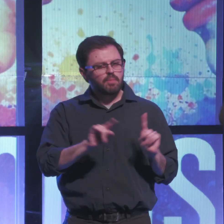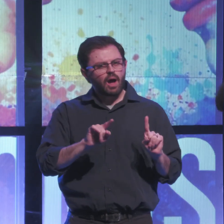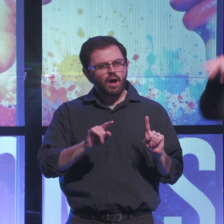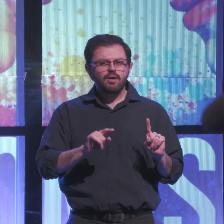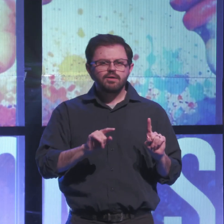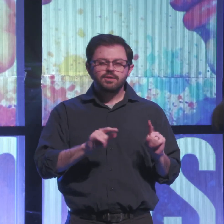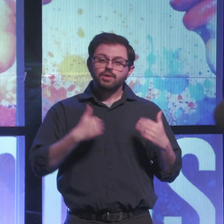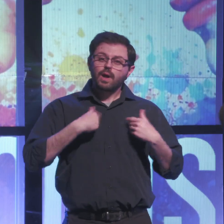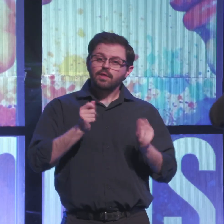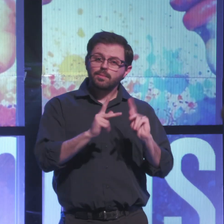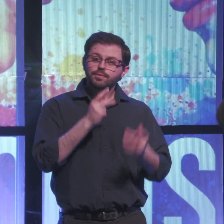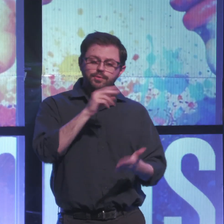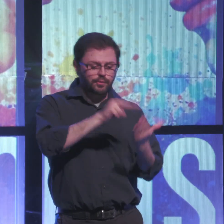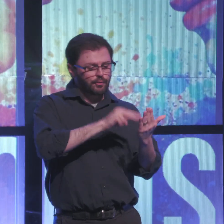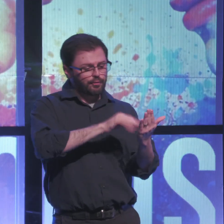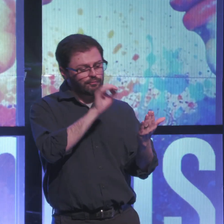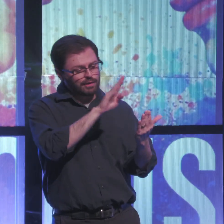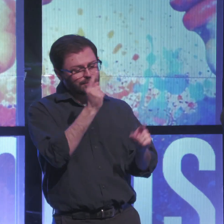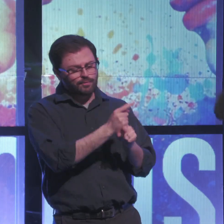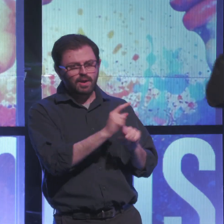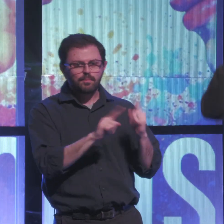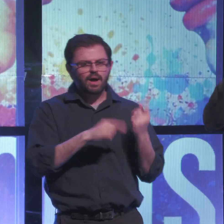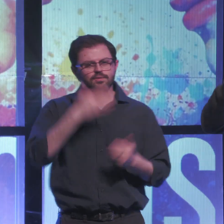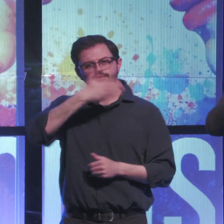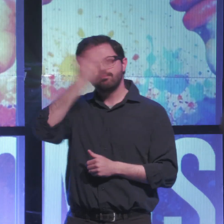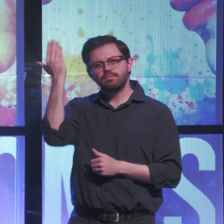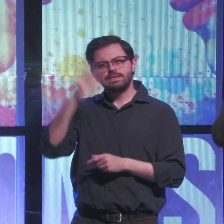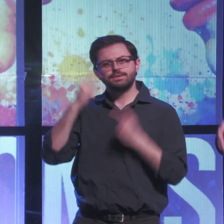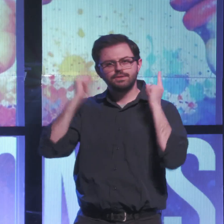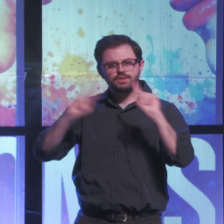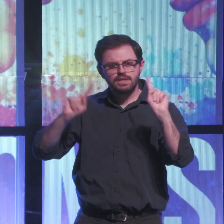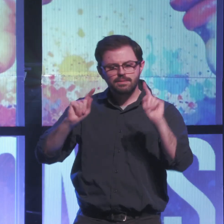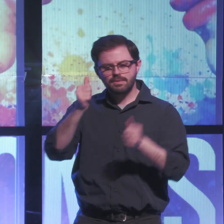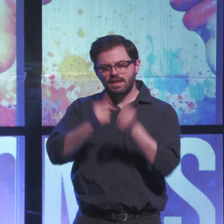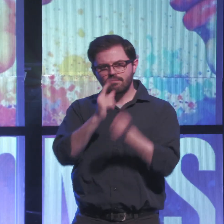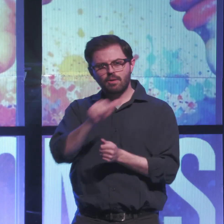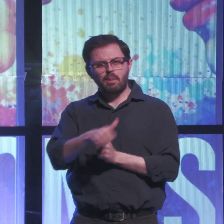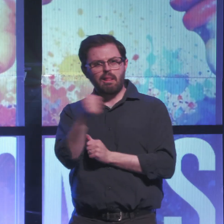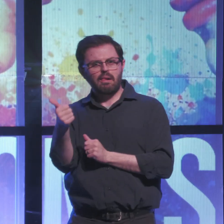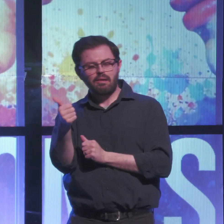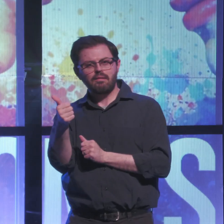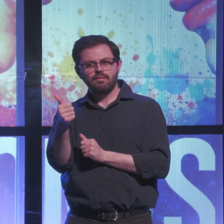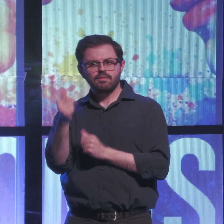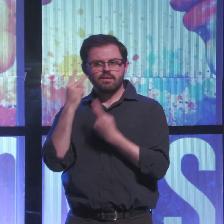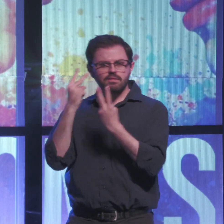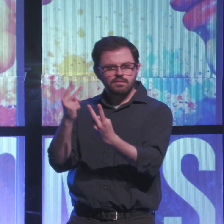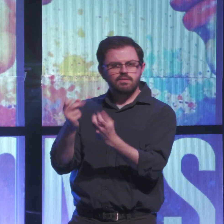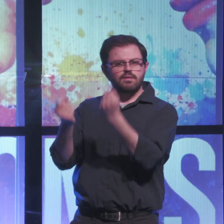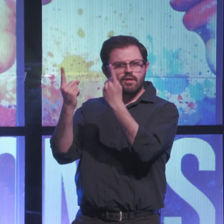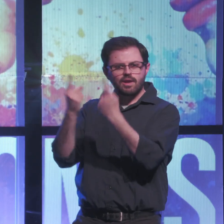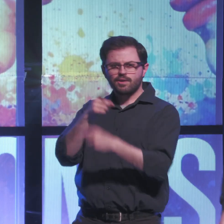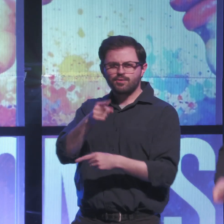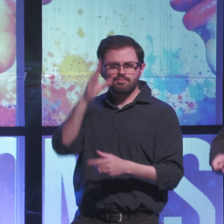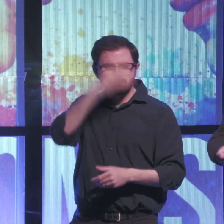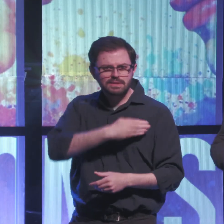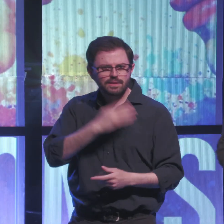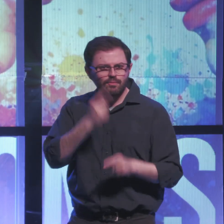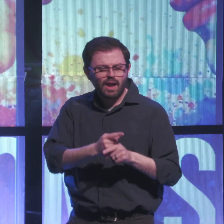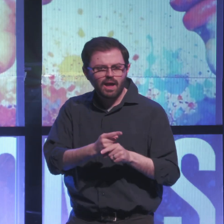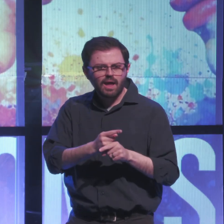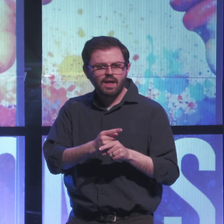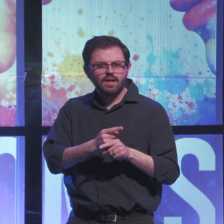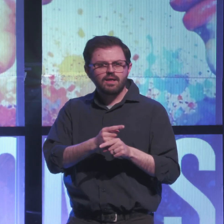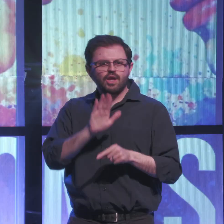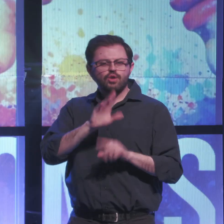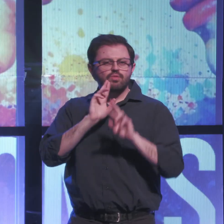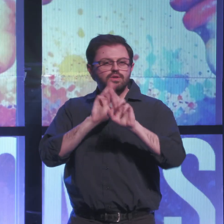It's like everybody around you gets in on the joke, gets in on seeing it, but you don't, right? And you're like, your